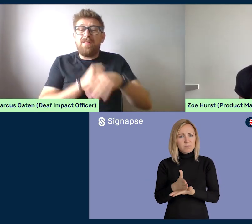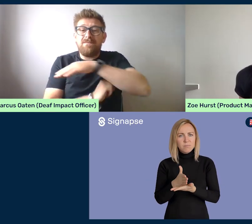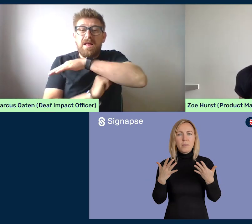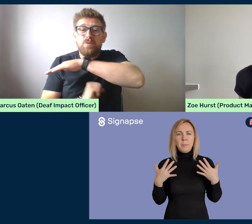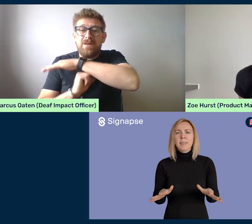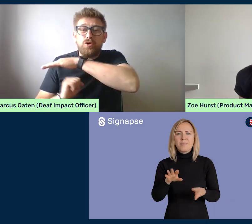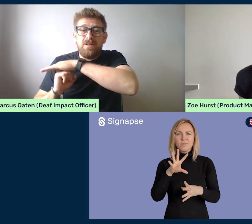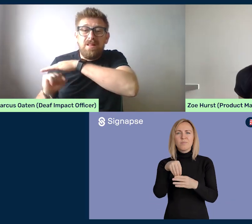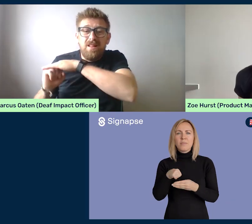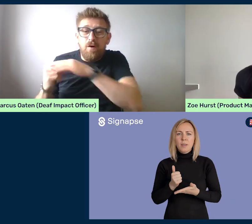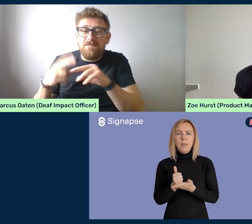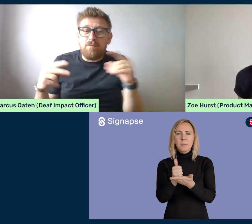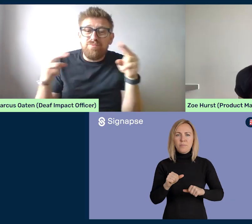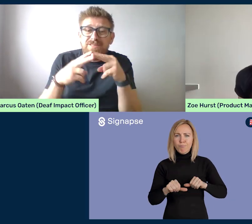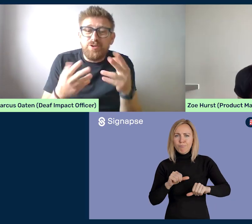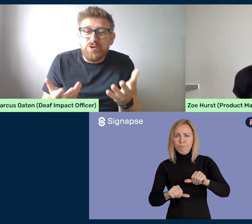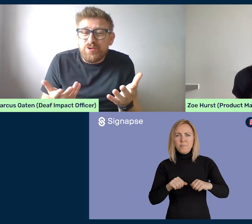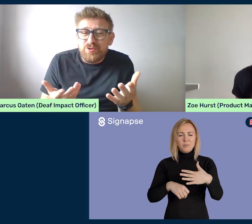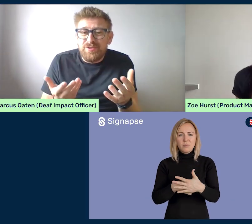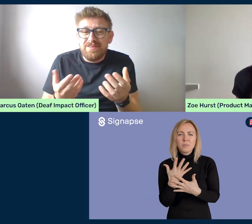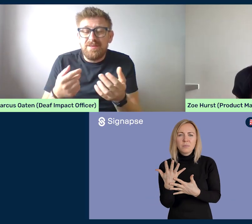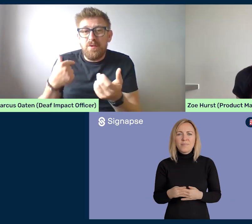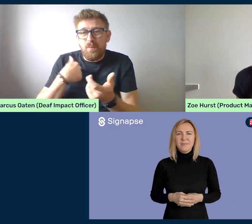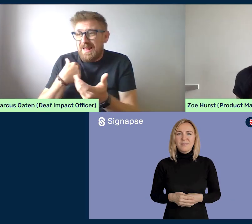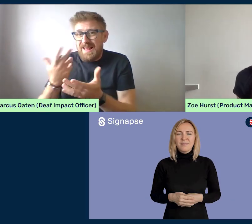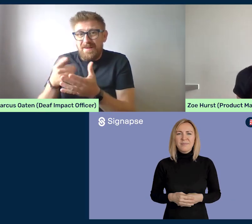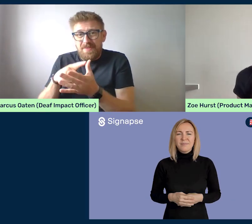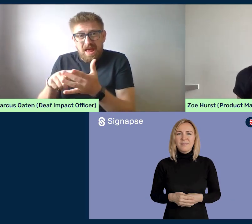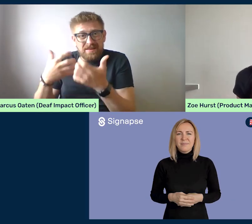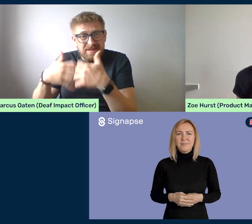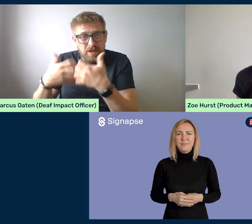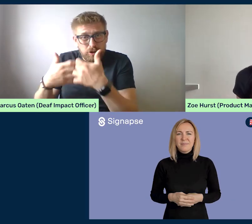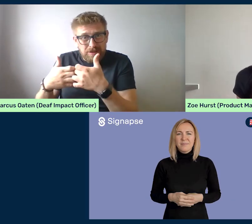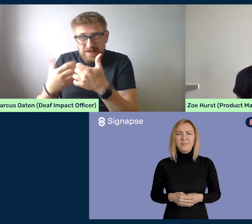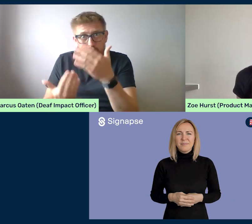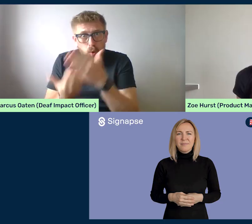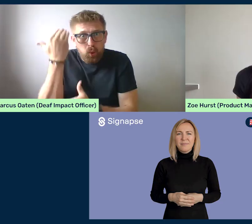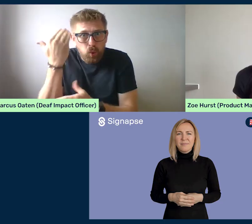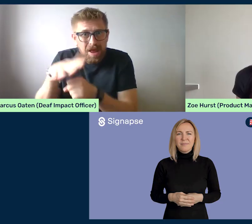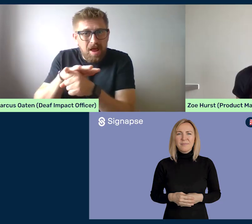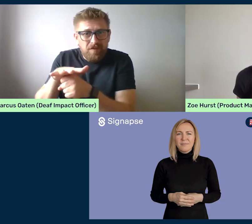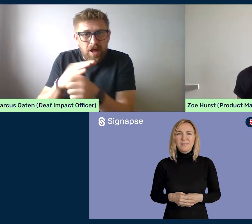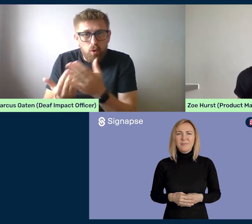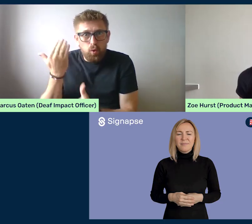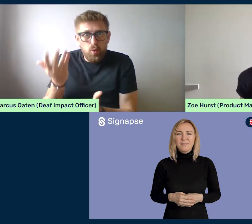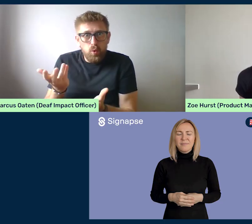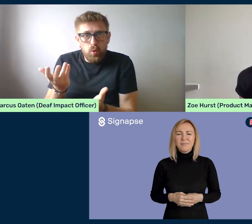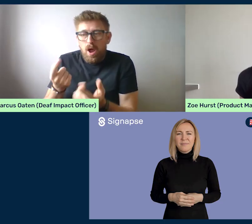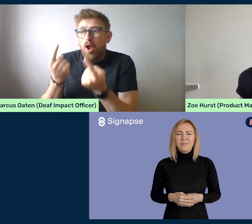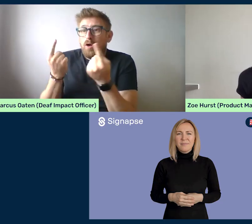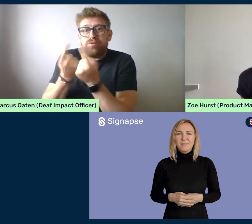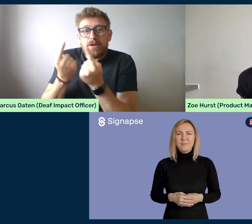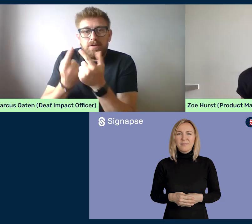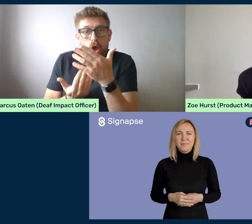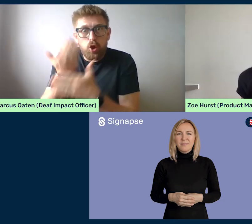Yeah, I feel like they provide the foundation. Yeah, It's like a bridge. We have the